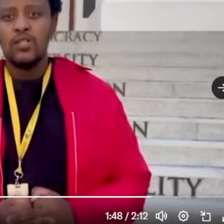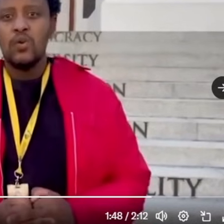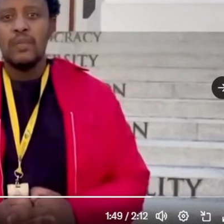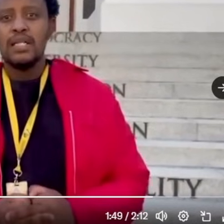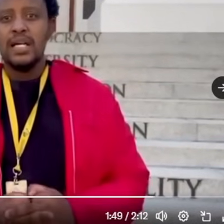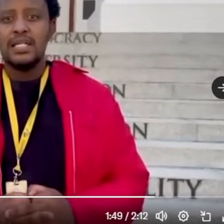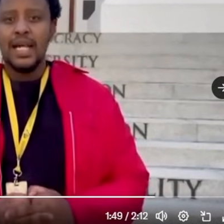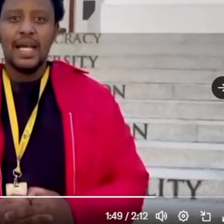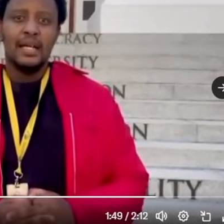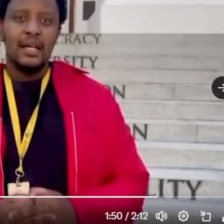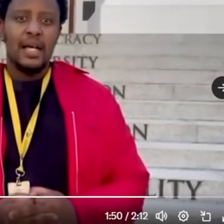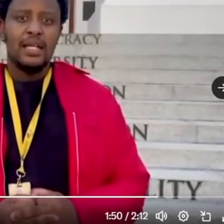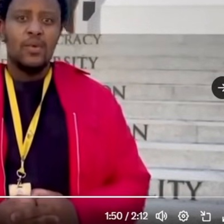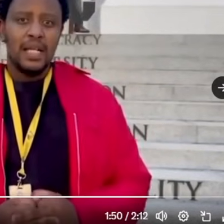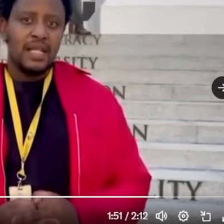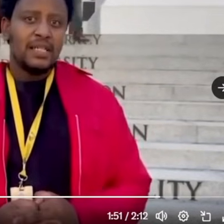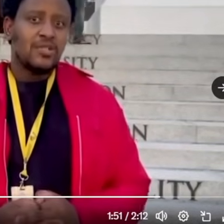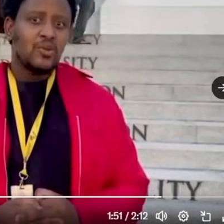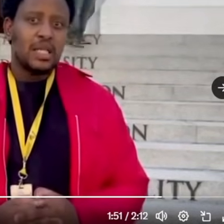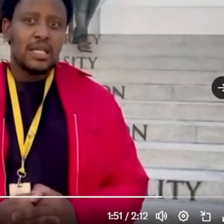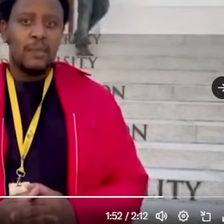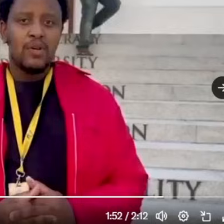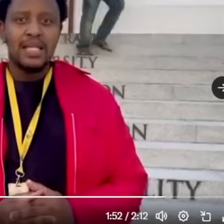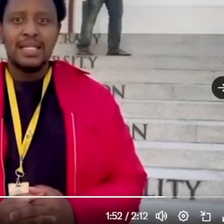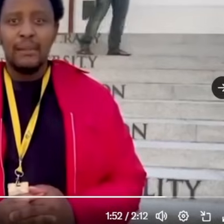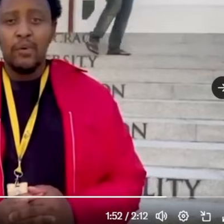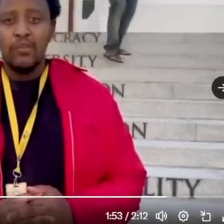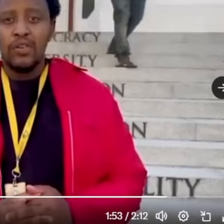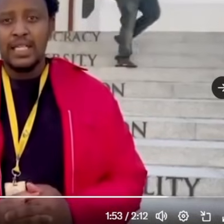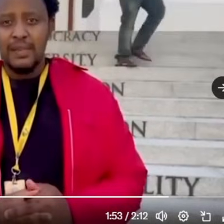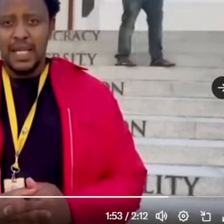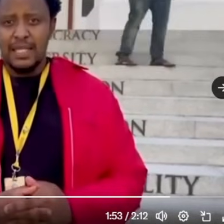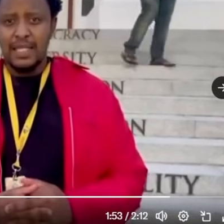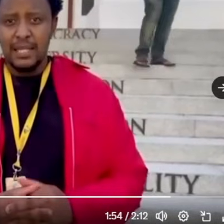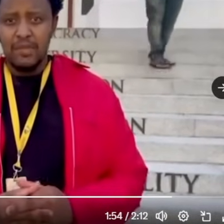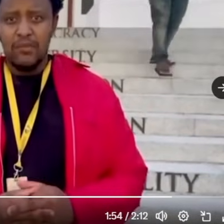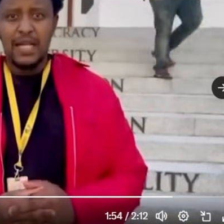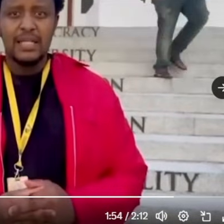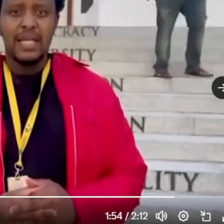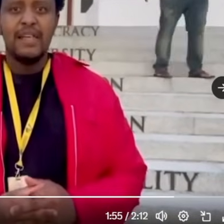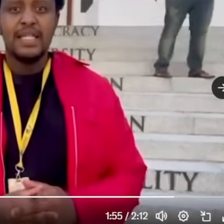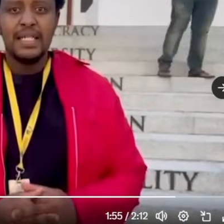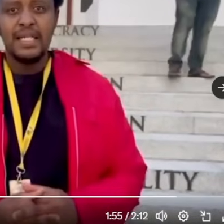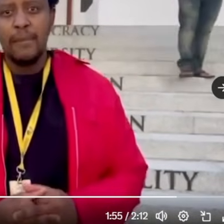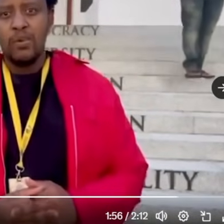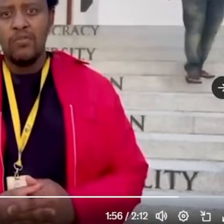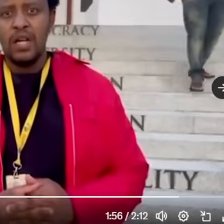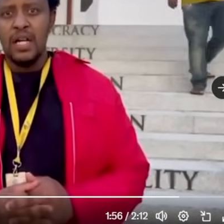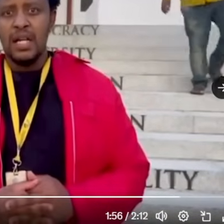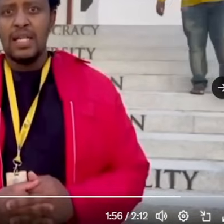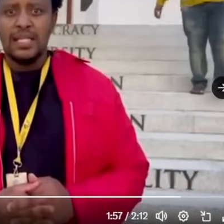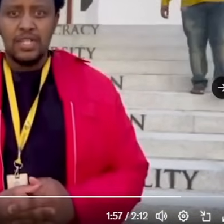but also we must ascertain, and we believe that it is true, that Ramaphosa did approve Gayton McKenzie's trip to France. And if he did he